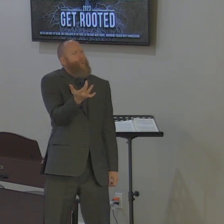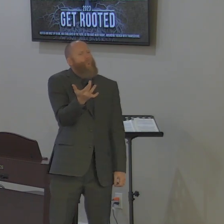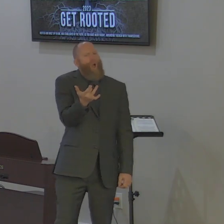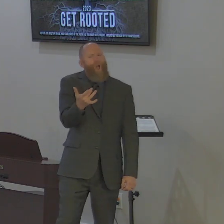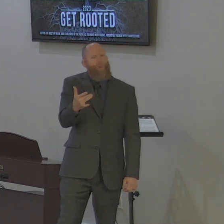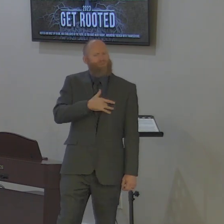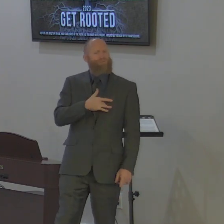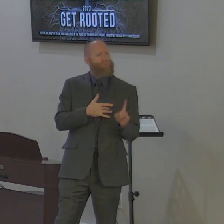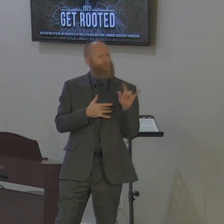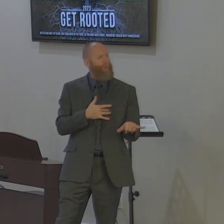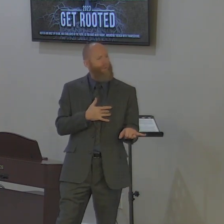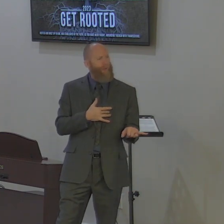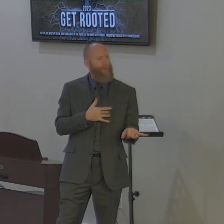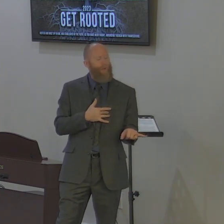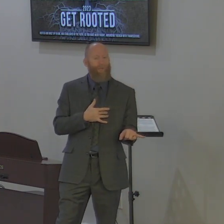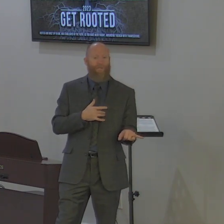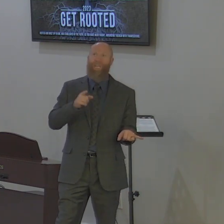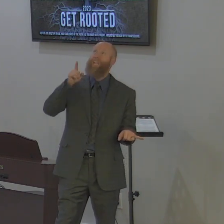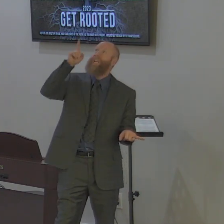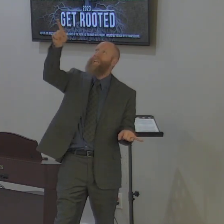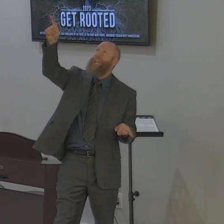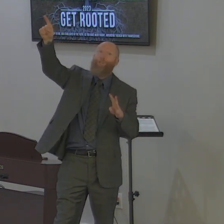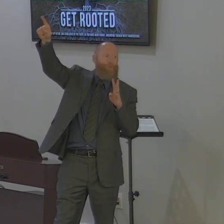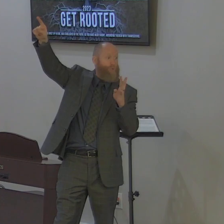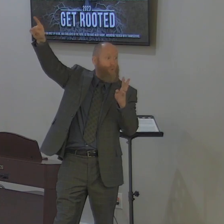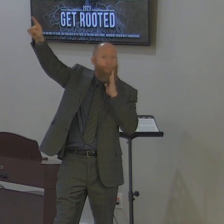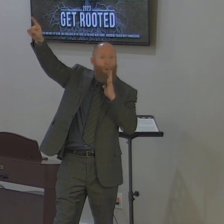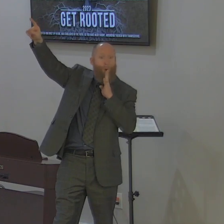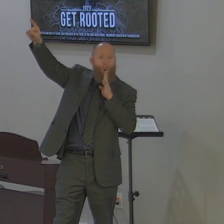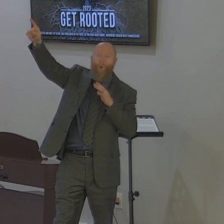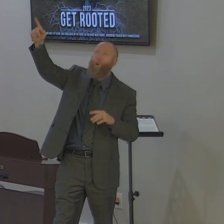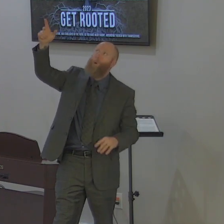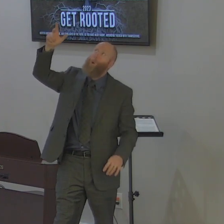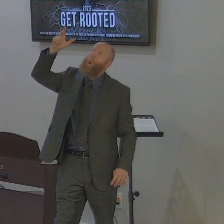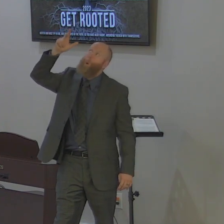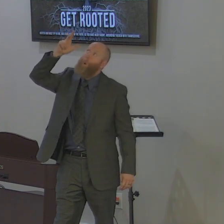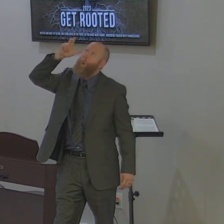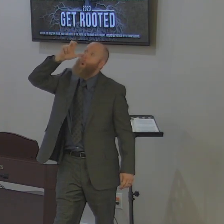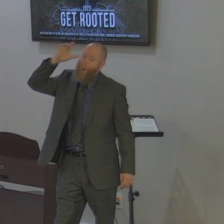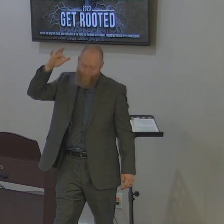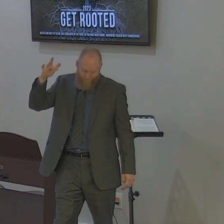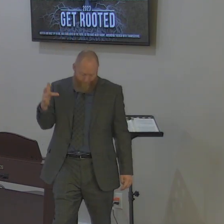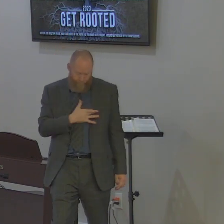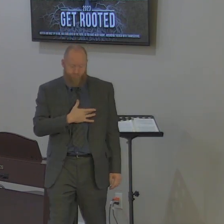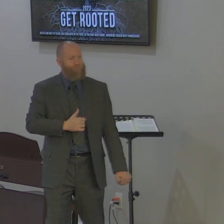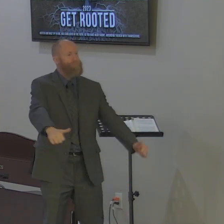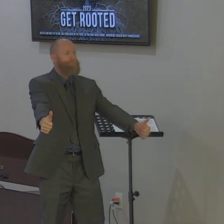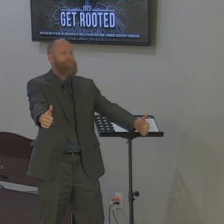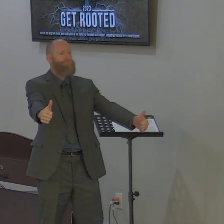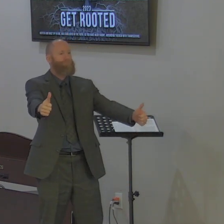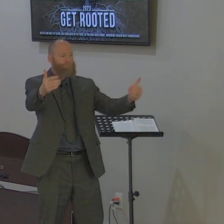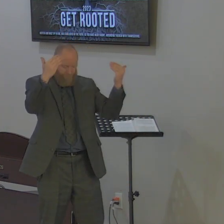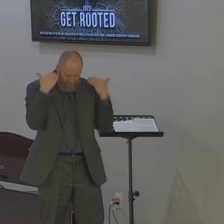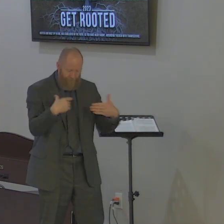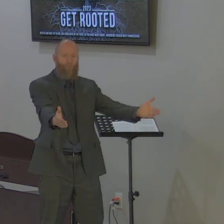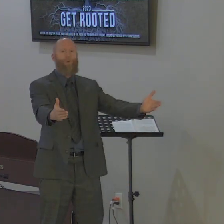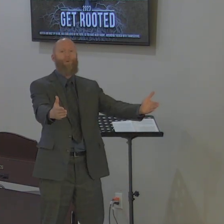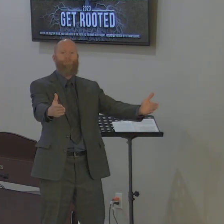said. Because he had faith in what God said was going to happen, was going to happen.